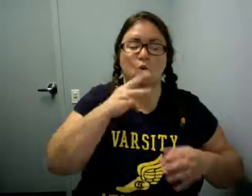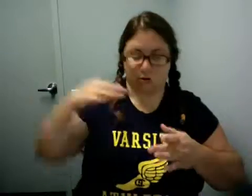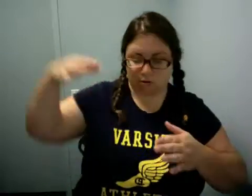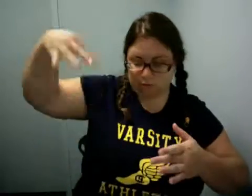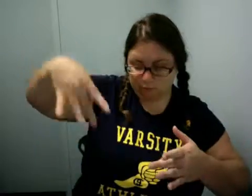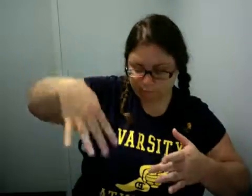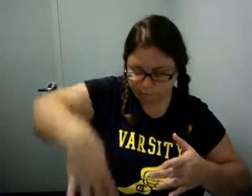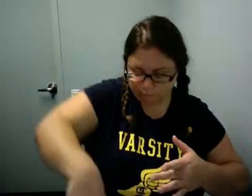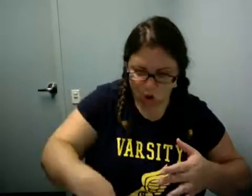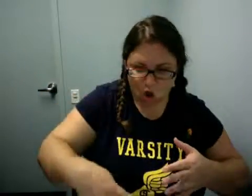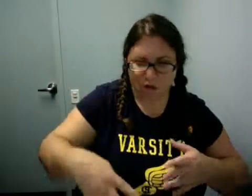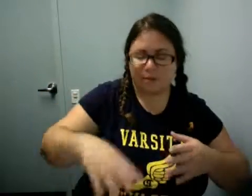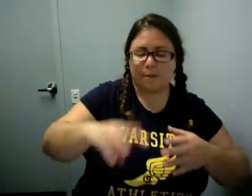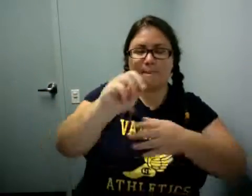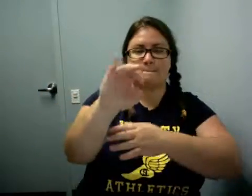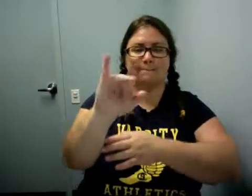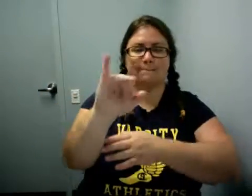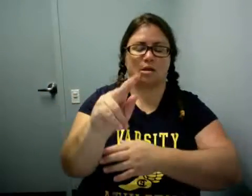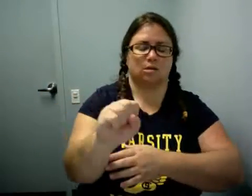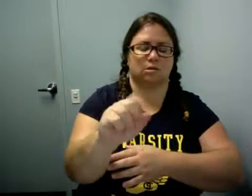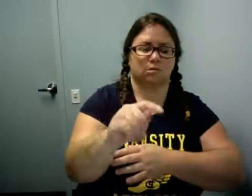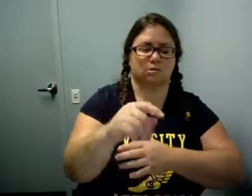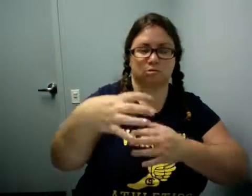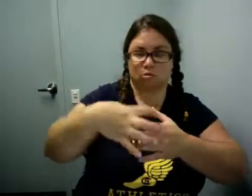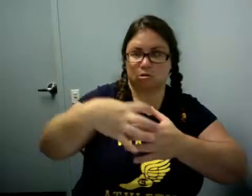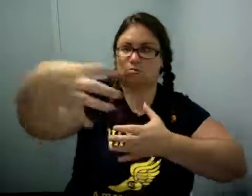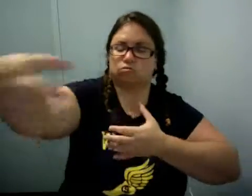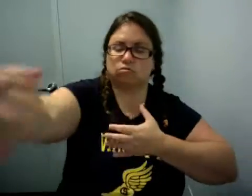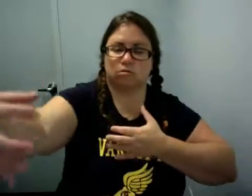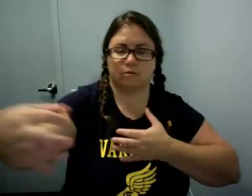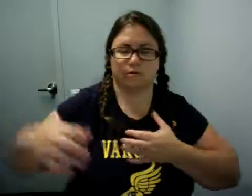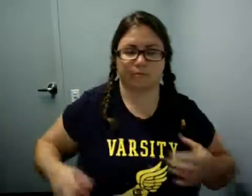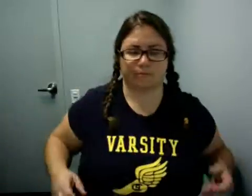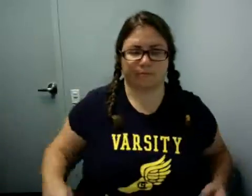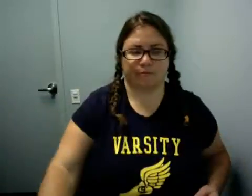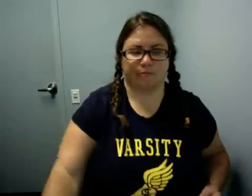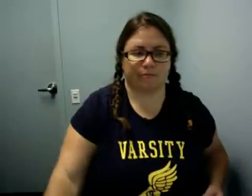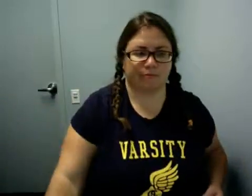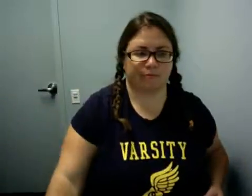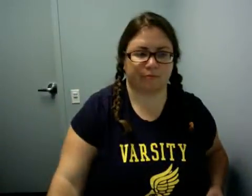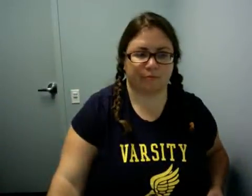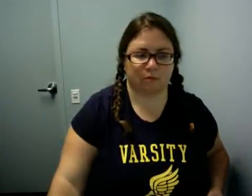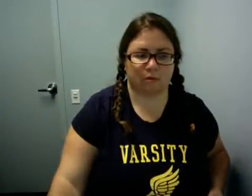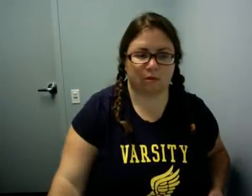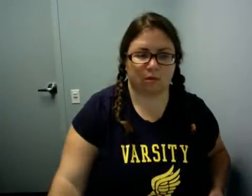Well, it's so cold, it like freezes your clothes. So like